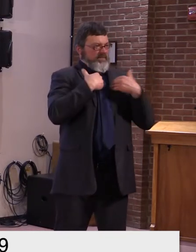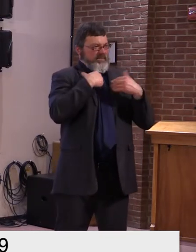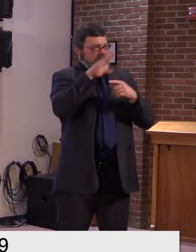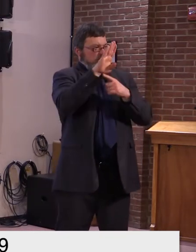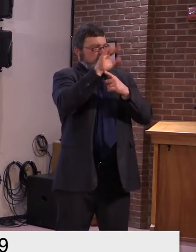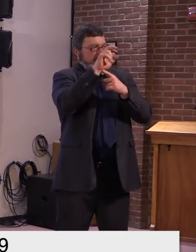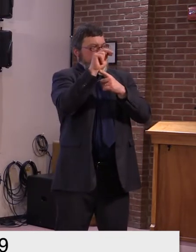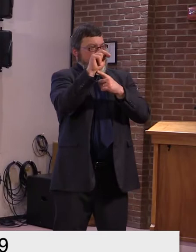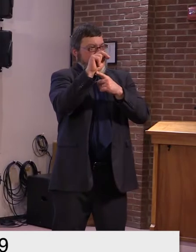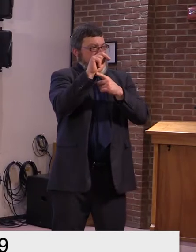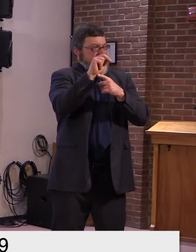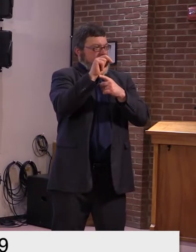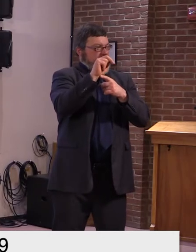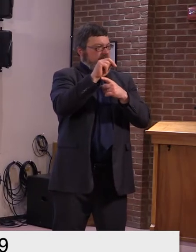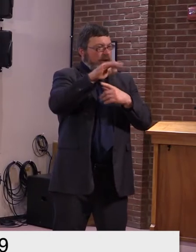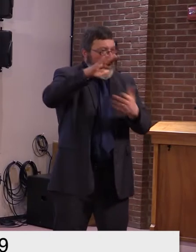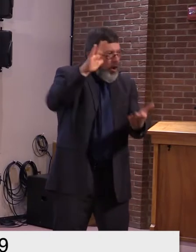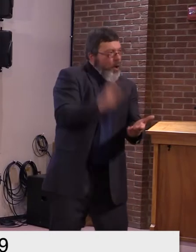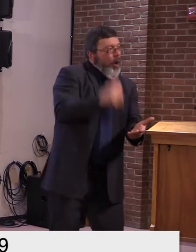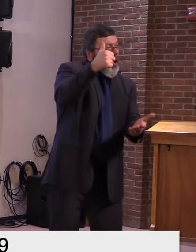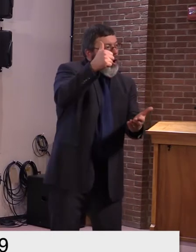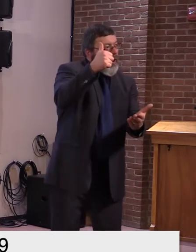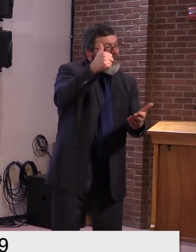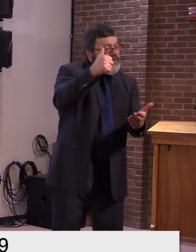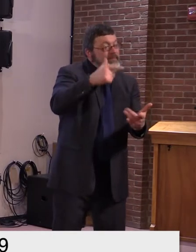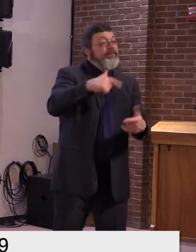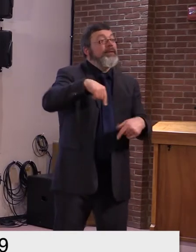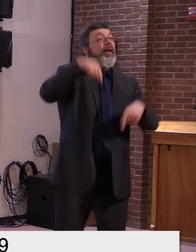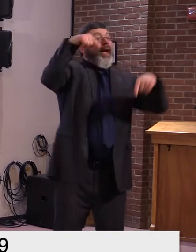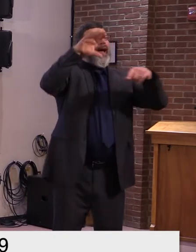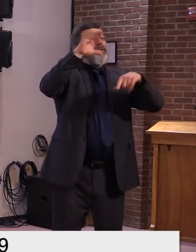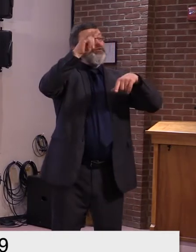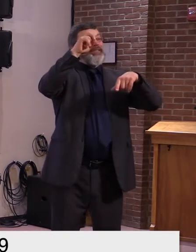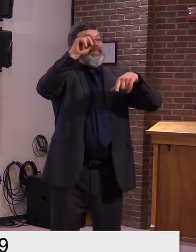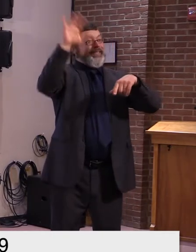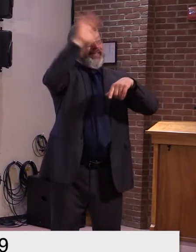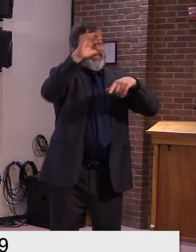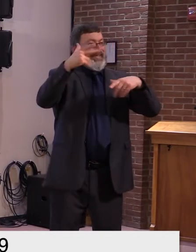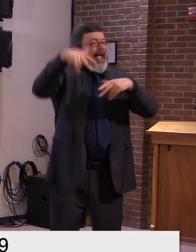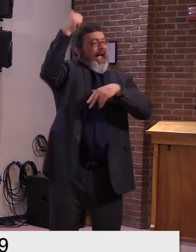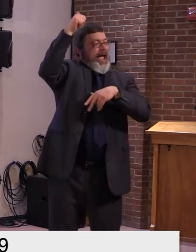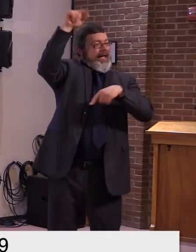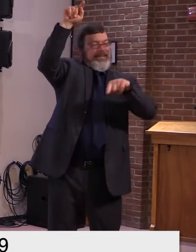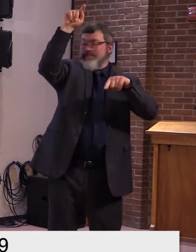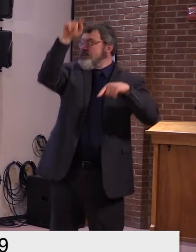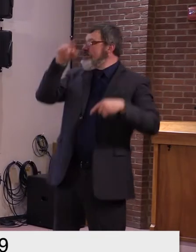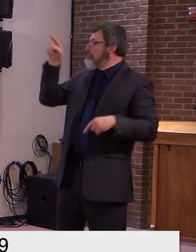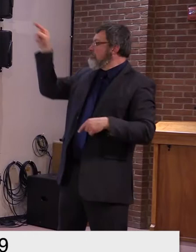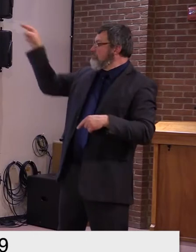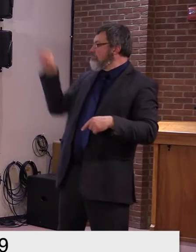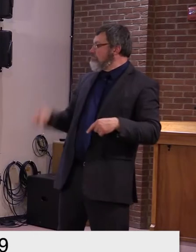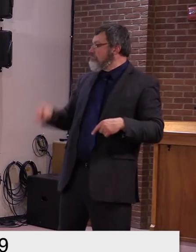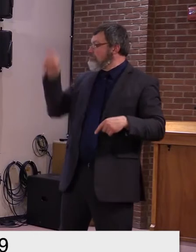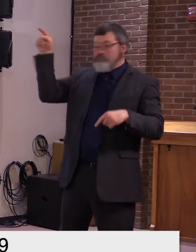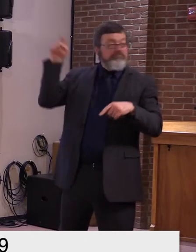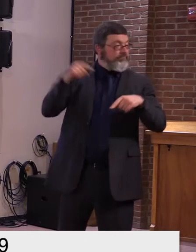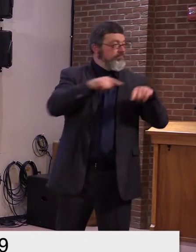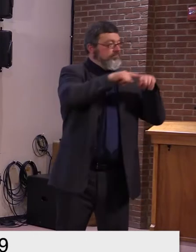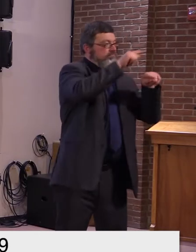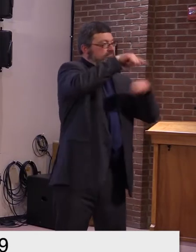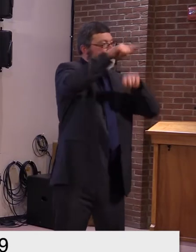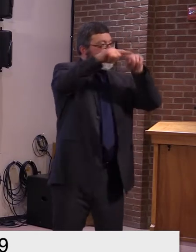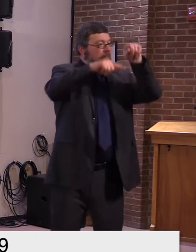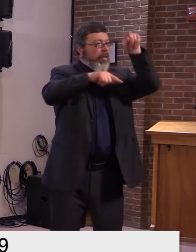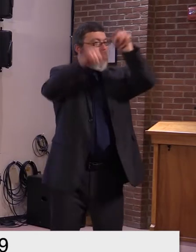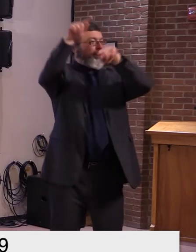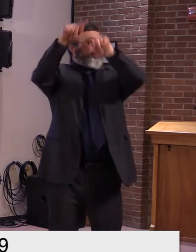two counties. And in fact, cases in those counties have been going up over the last few weeks with a positivity rate that has been going up